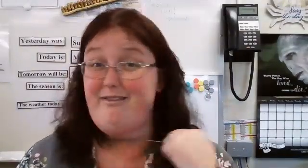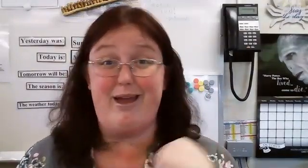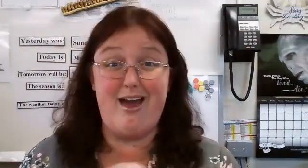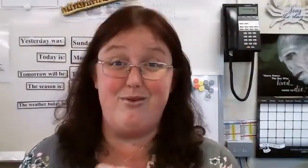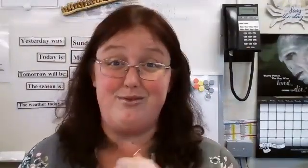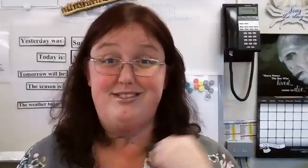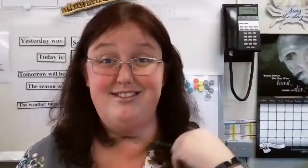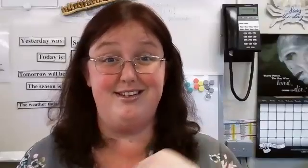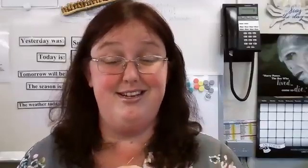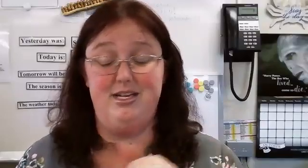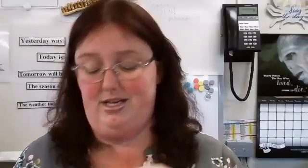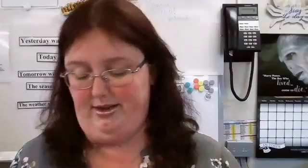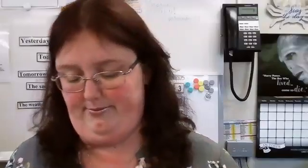leave my house.